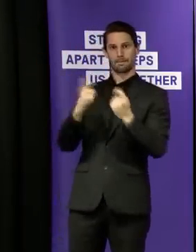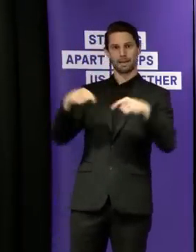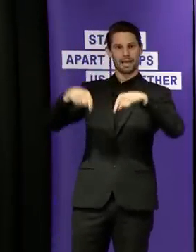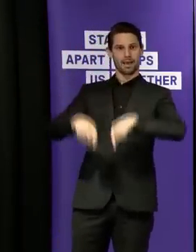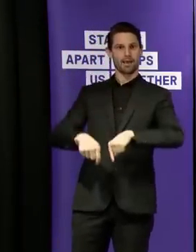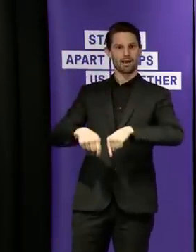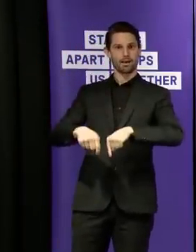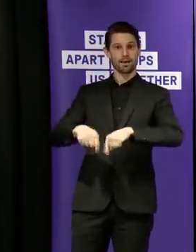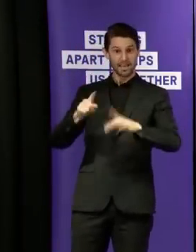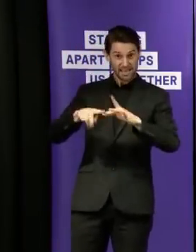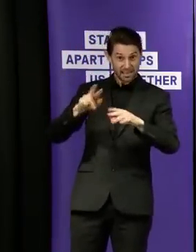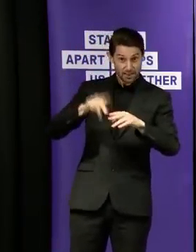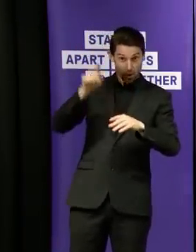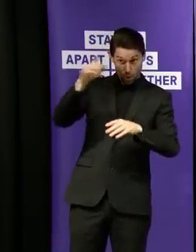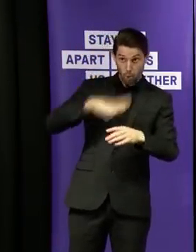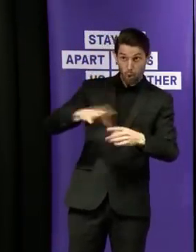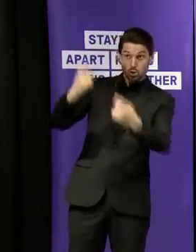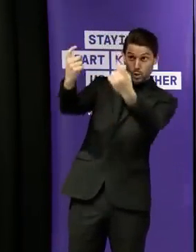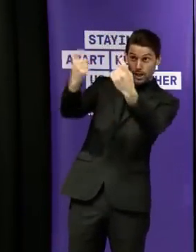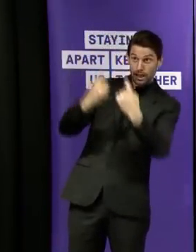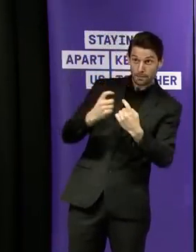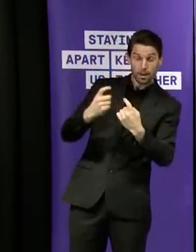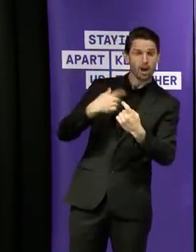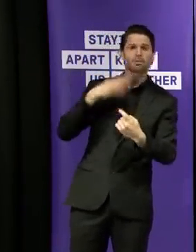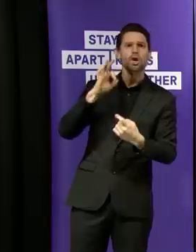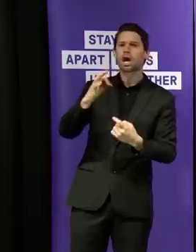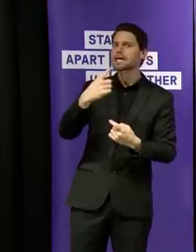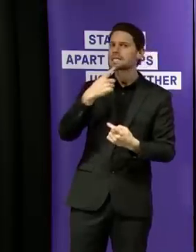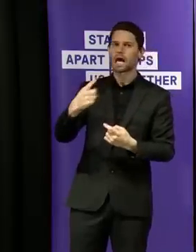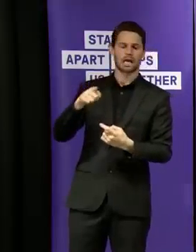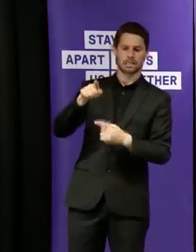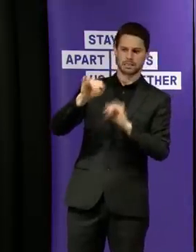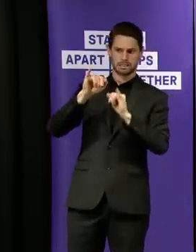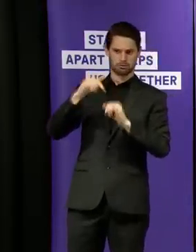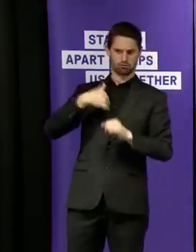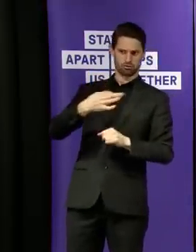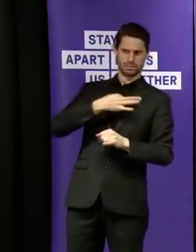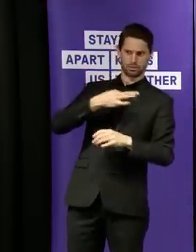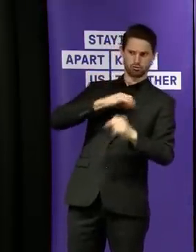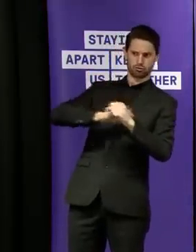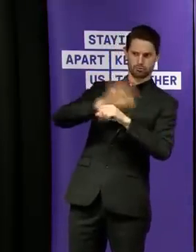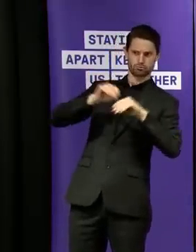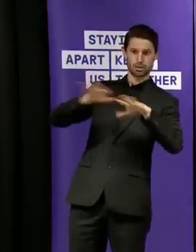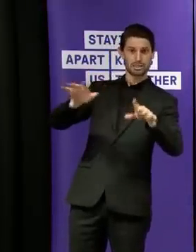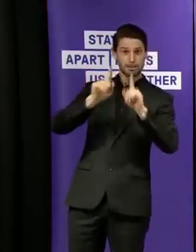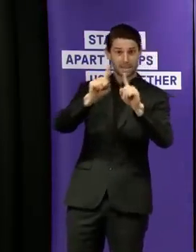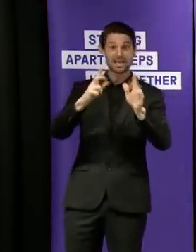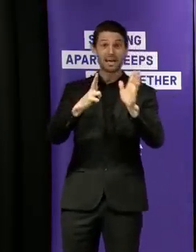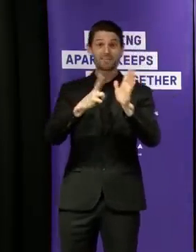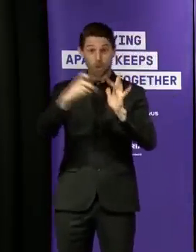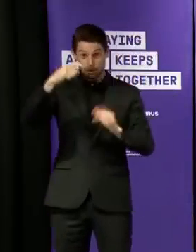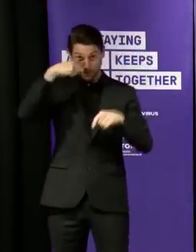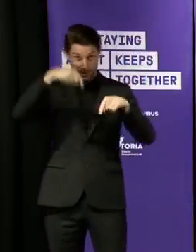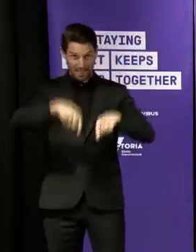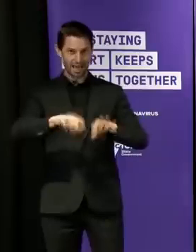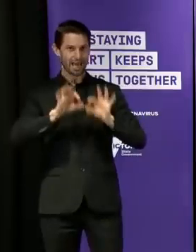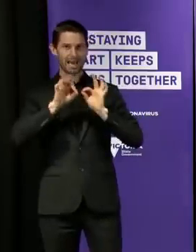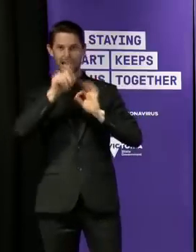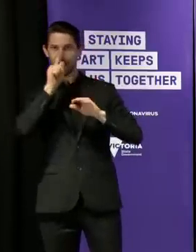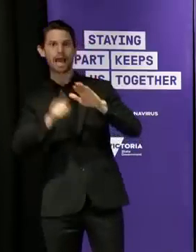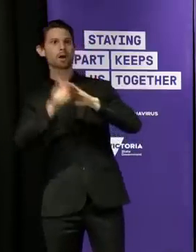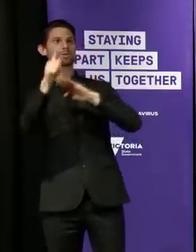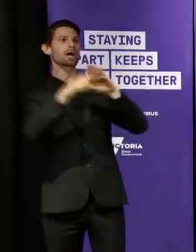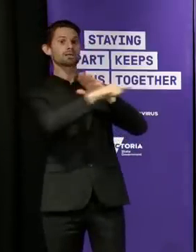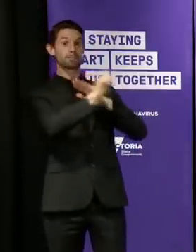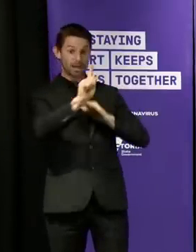if they're going to come, and they're safe, and we're not alleging that they aren't safe, Lundy, but frankly, if you've got people in Victoria can't move around their own state, yet